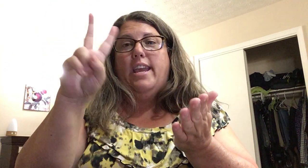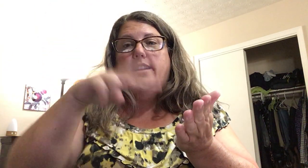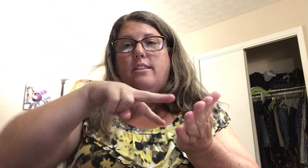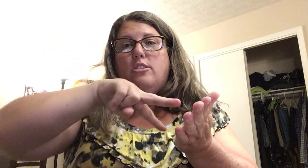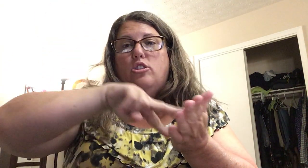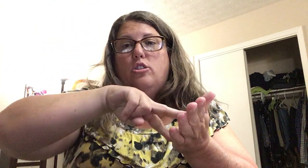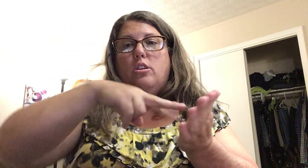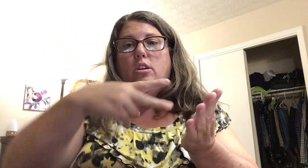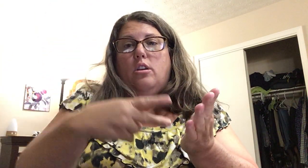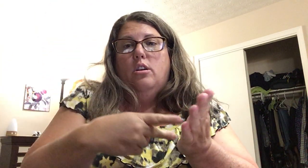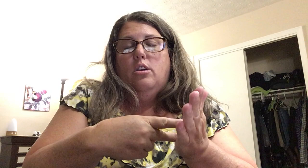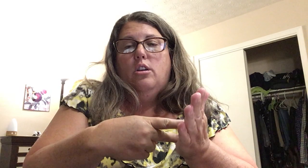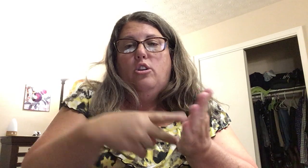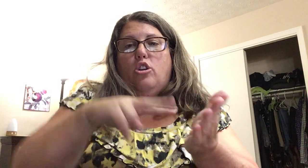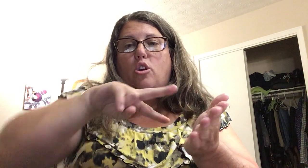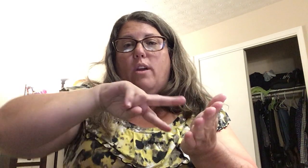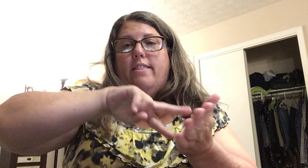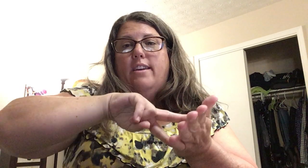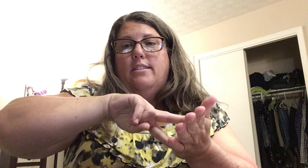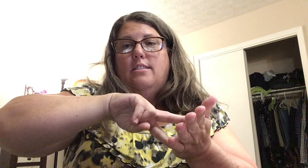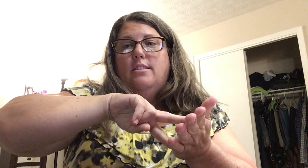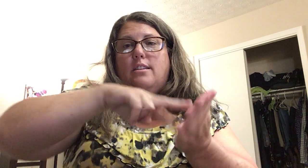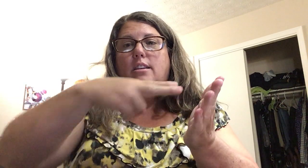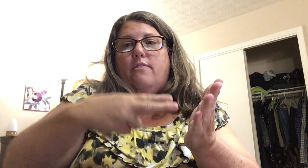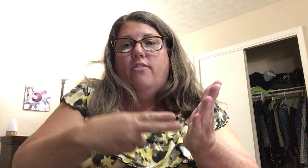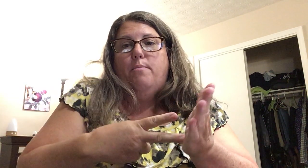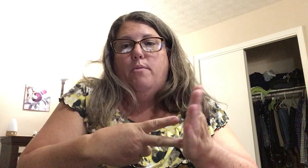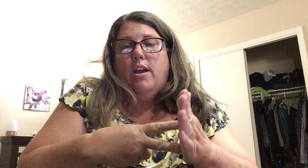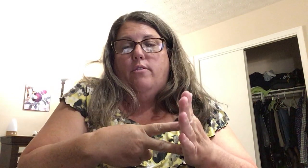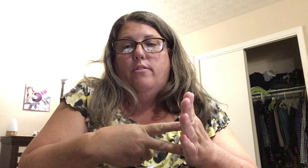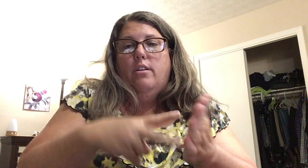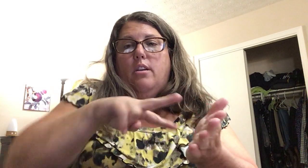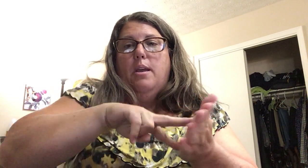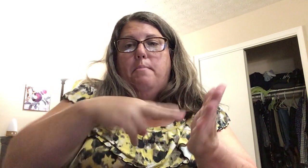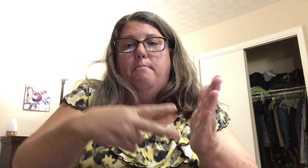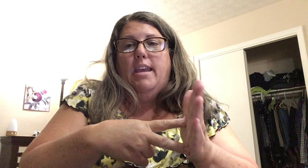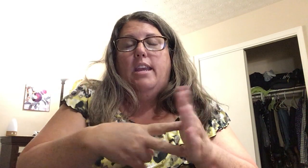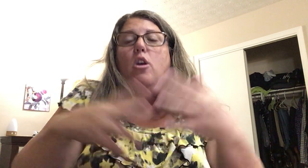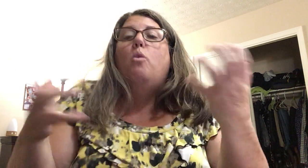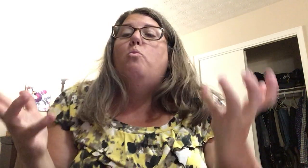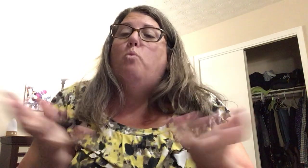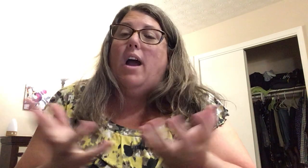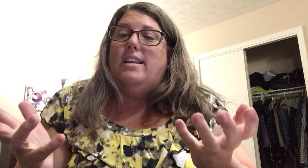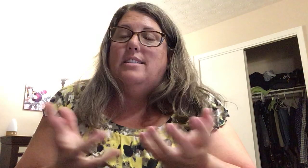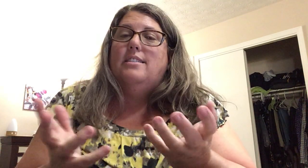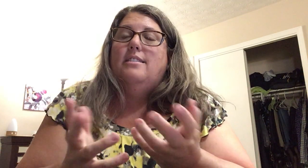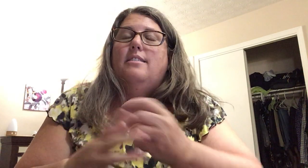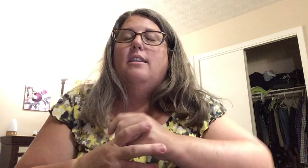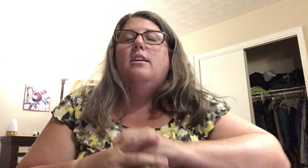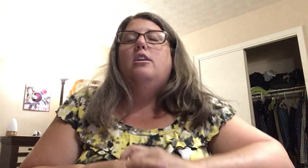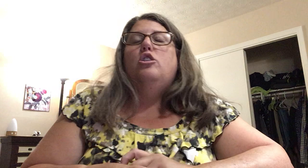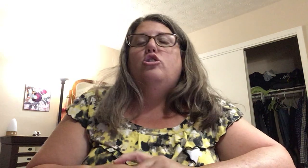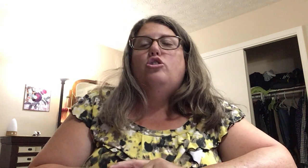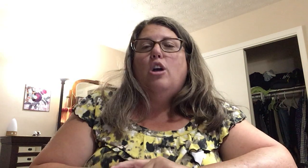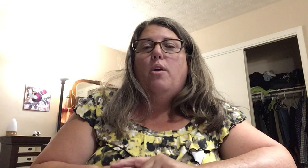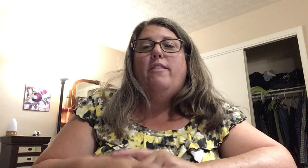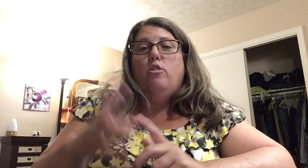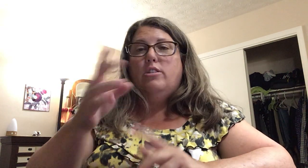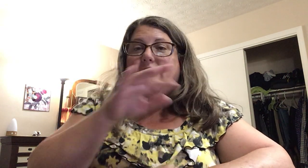hand, you're going to go like this and flip it around. Mean what? So, and they'll